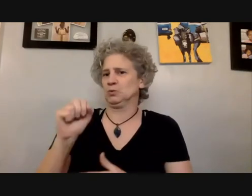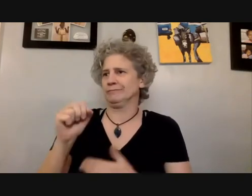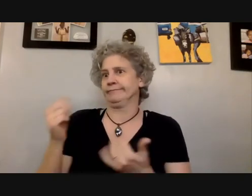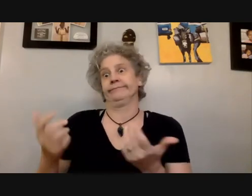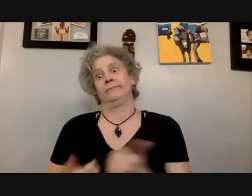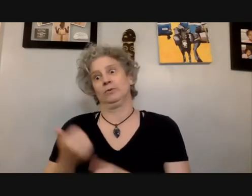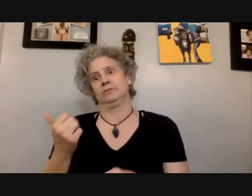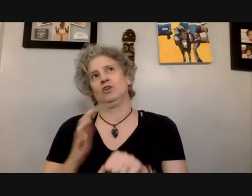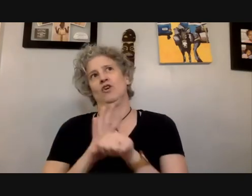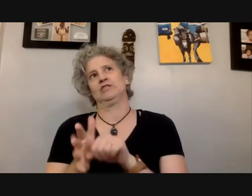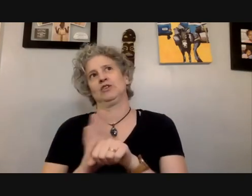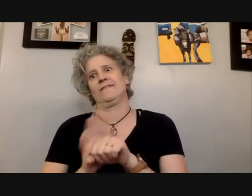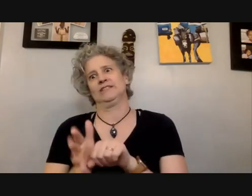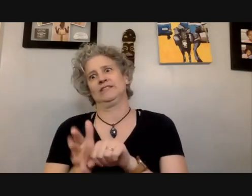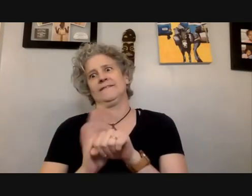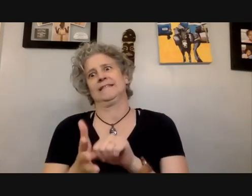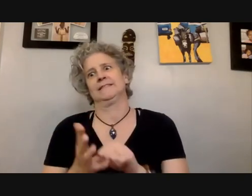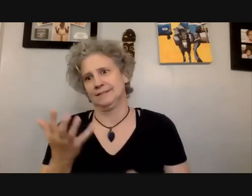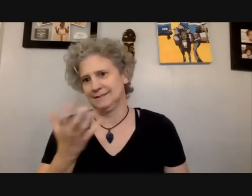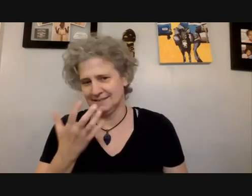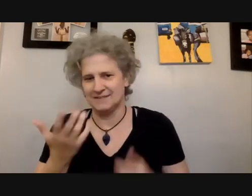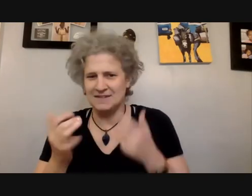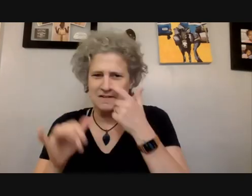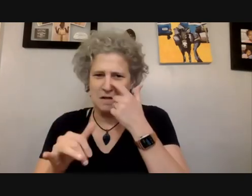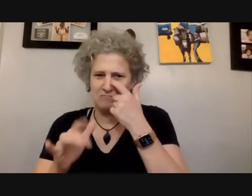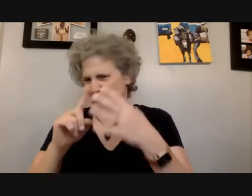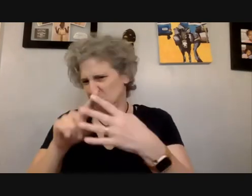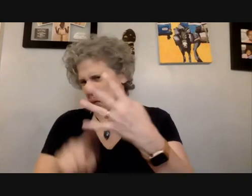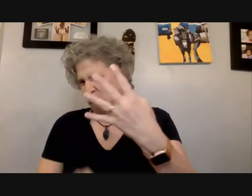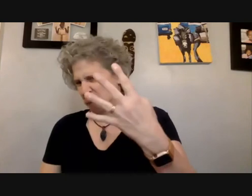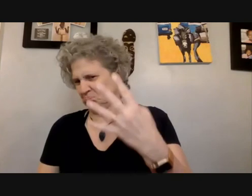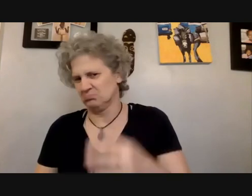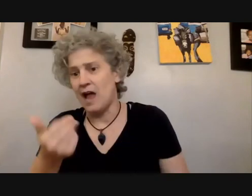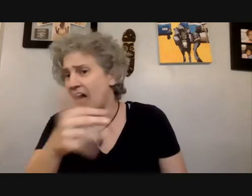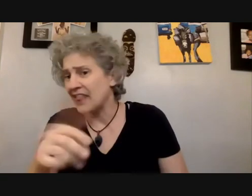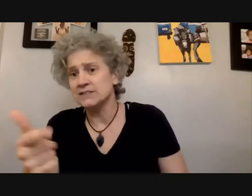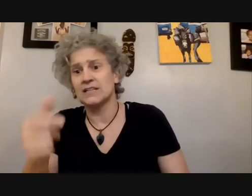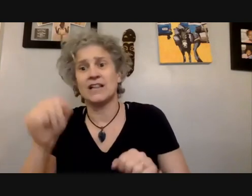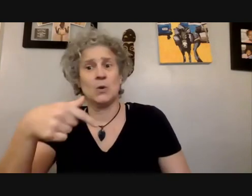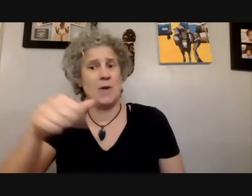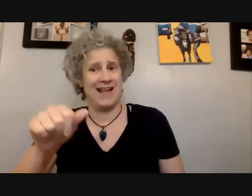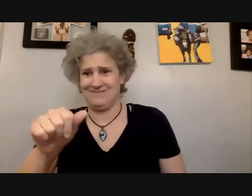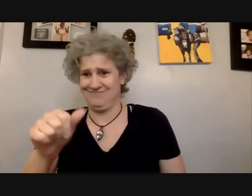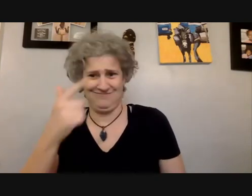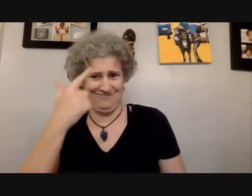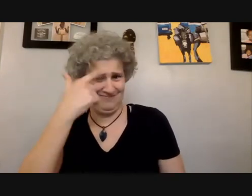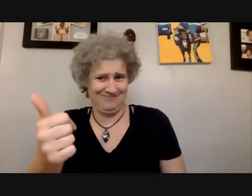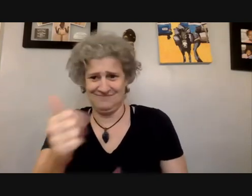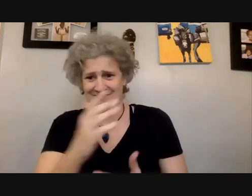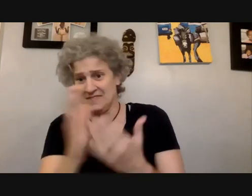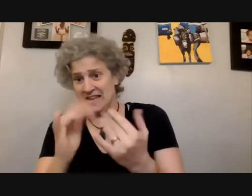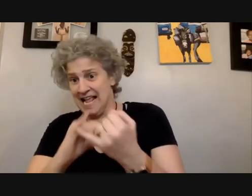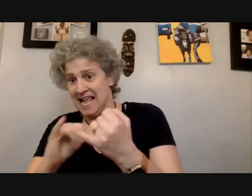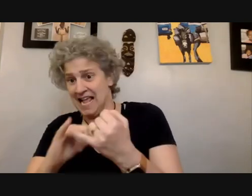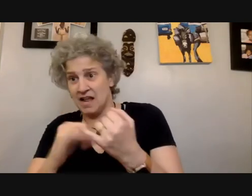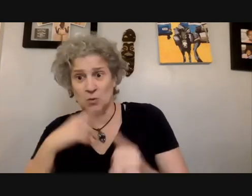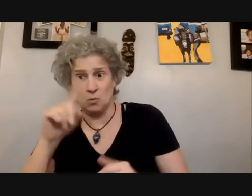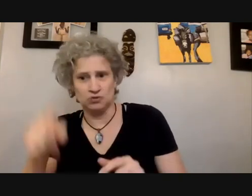and then what's happening in today's news. The majority of it relates to COVID, so we're going to, if time permits, touch on